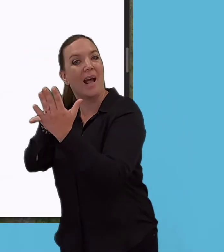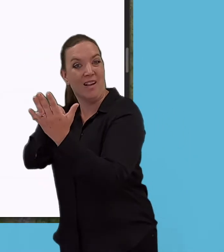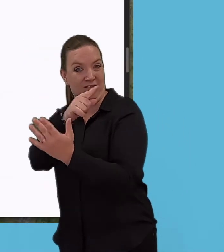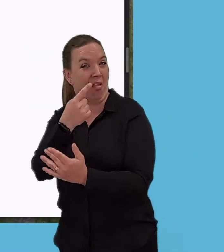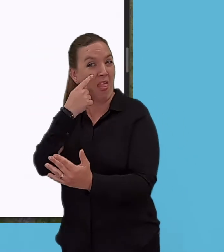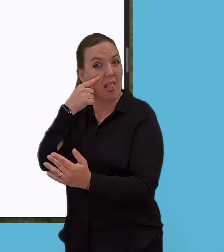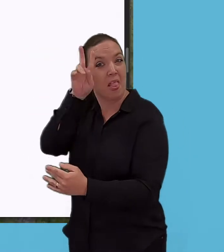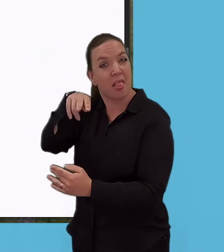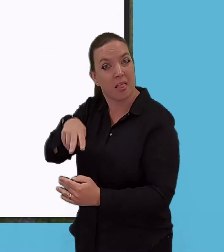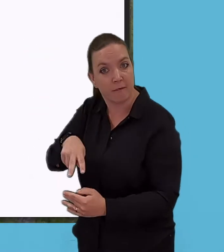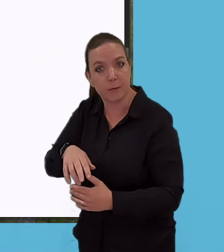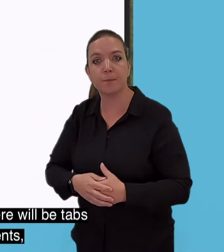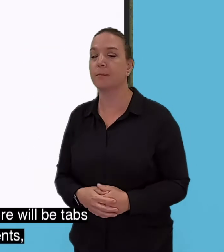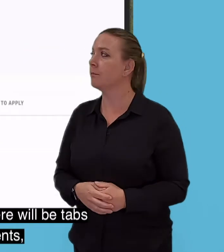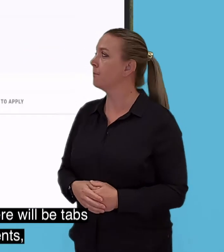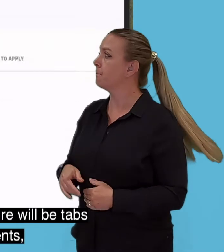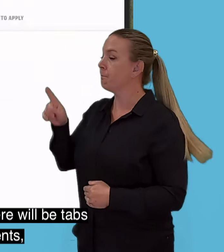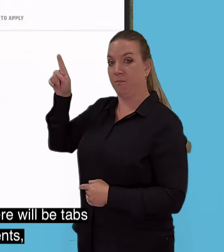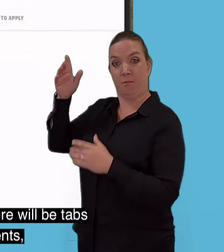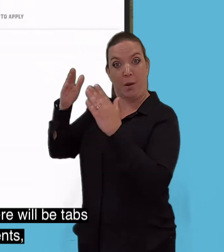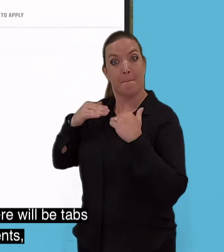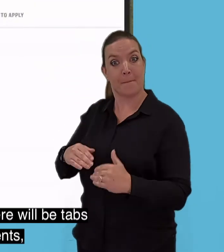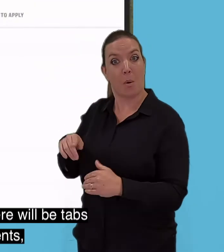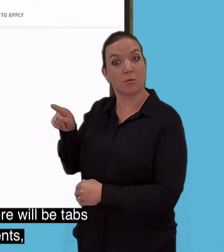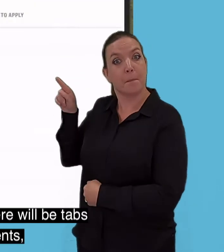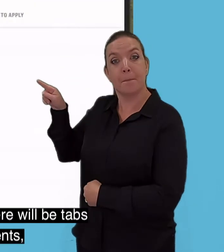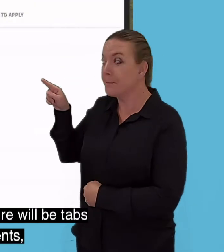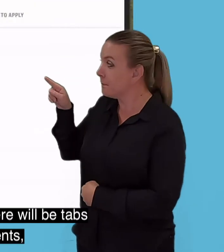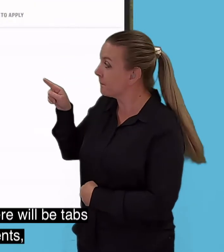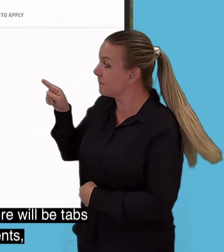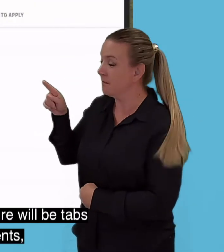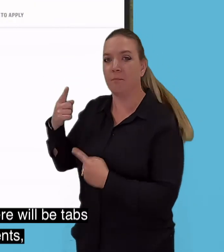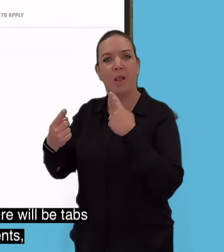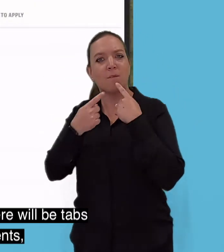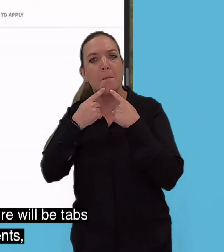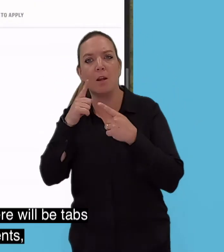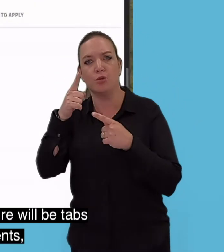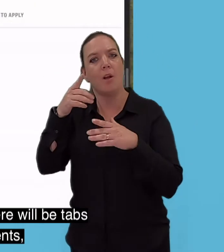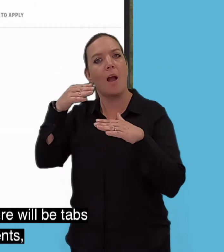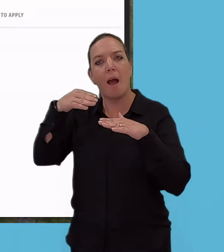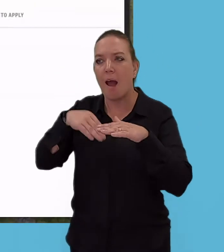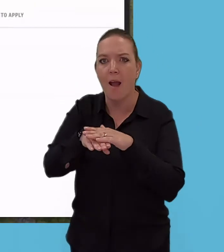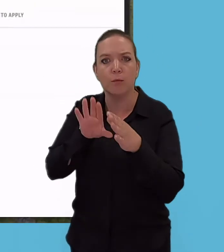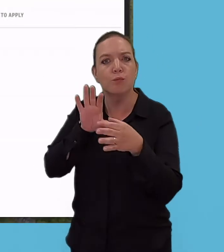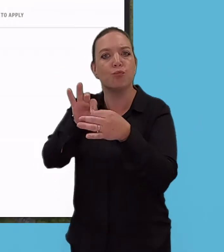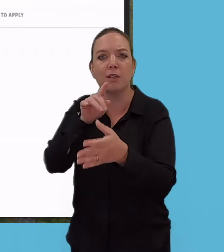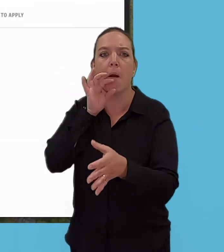through them. Down at the bottom of the page, there will be tabs related to entry